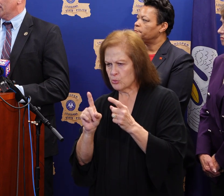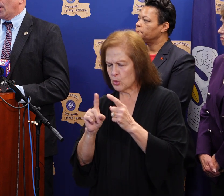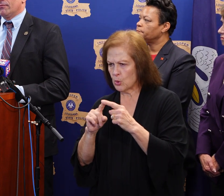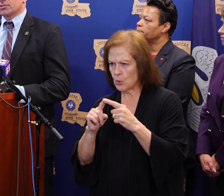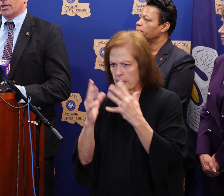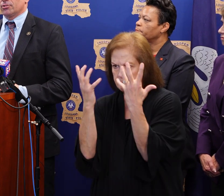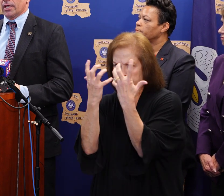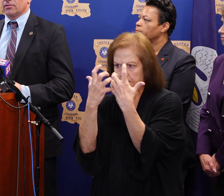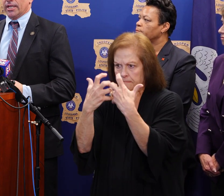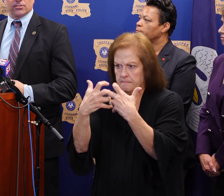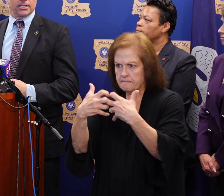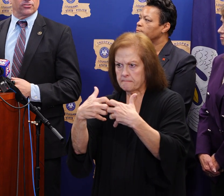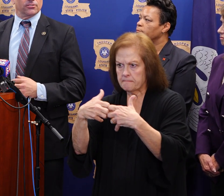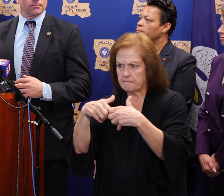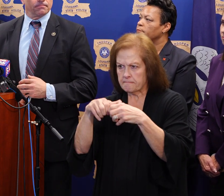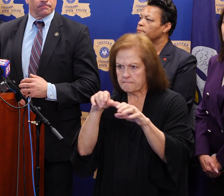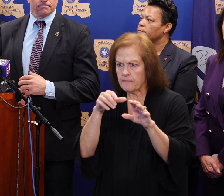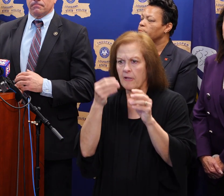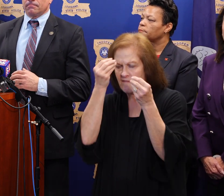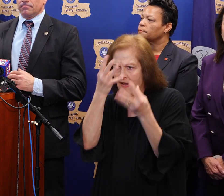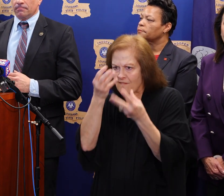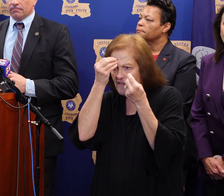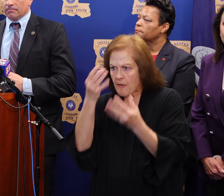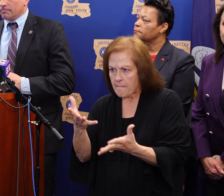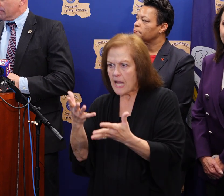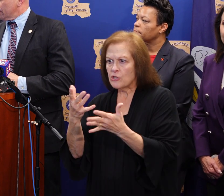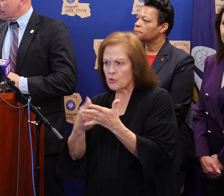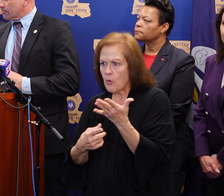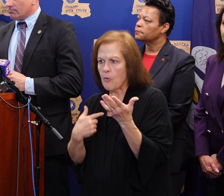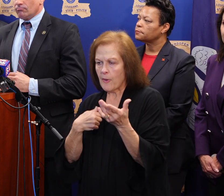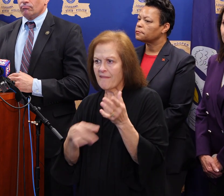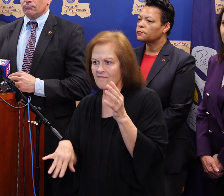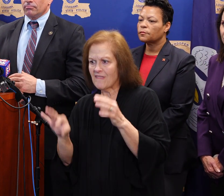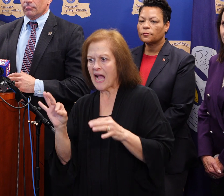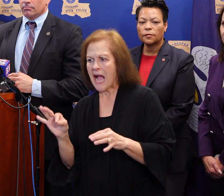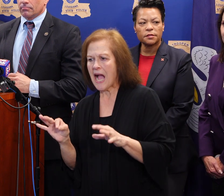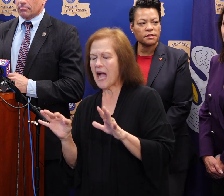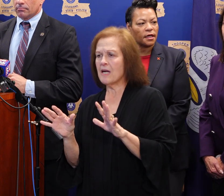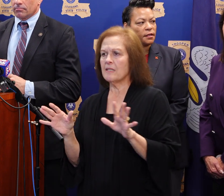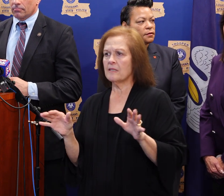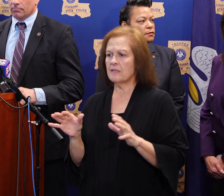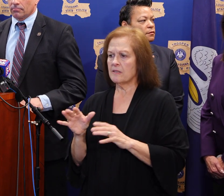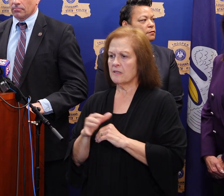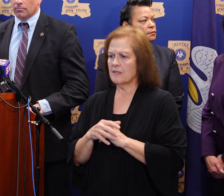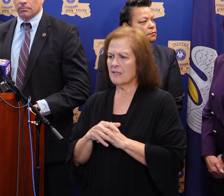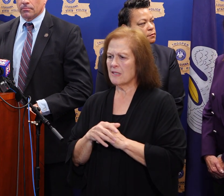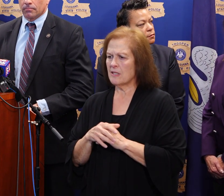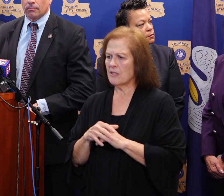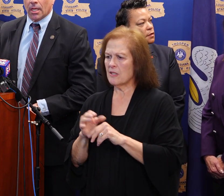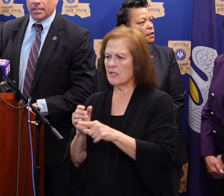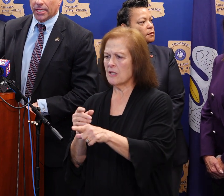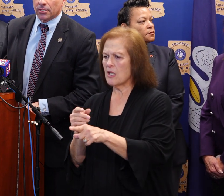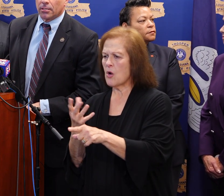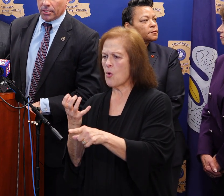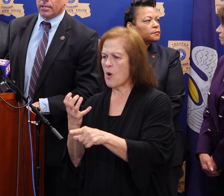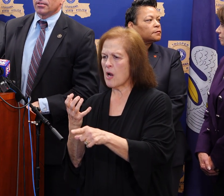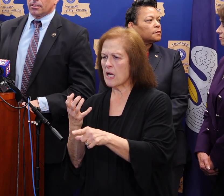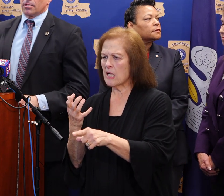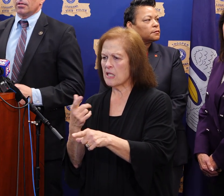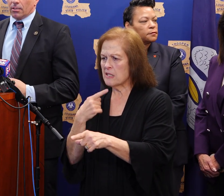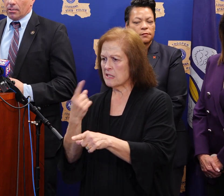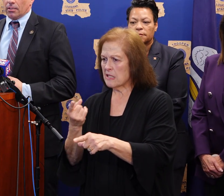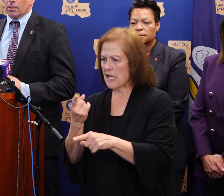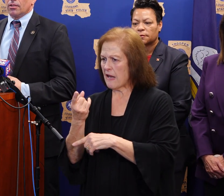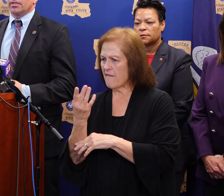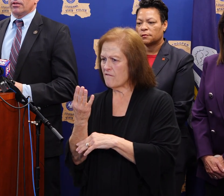picture of the subject and his attention. Just one follow-up. What's the suspect? The updated test tool, we just wanted to double check. Yes. 14,